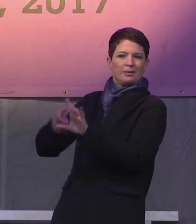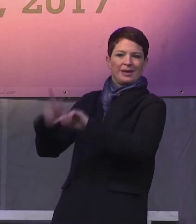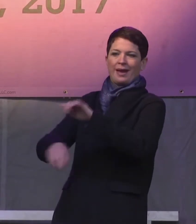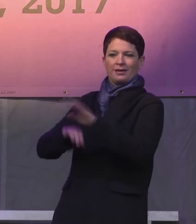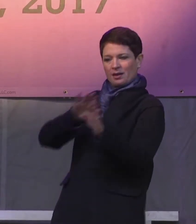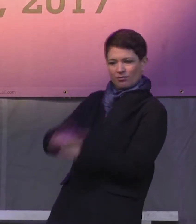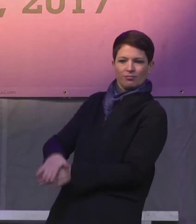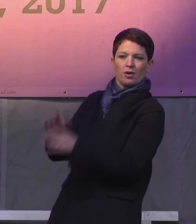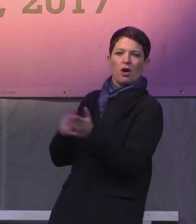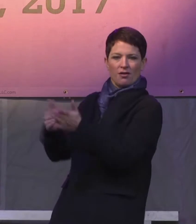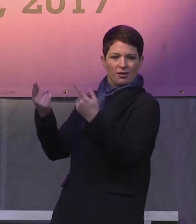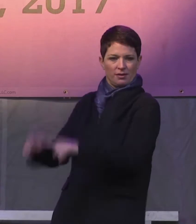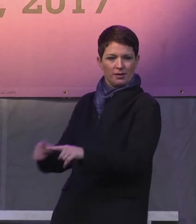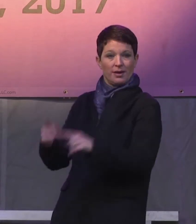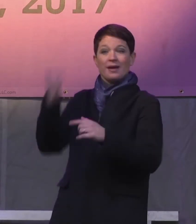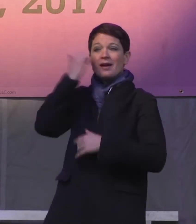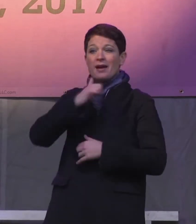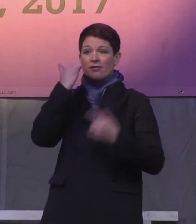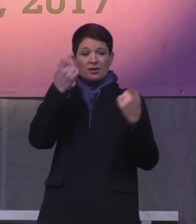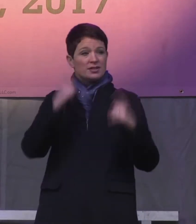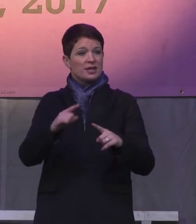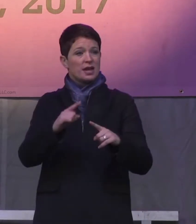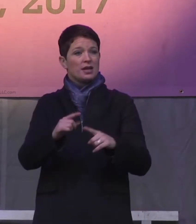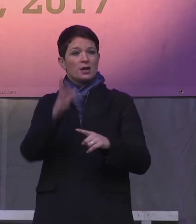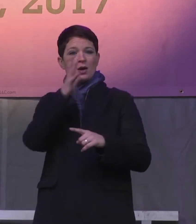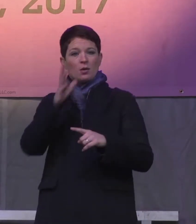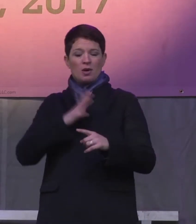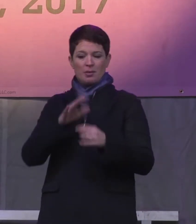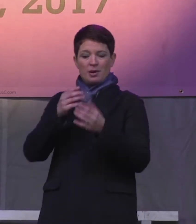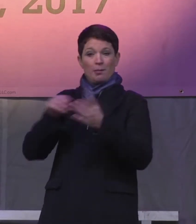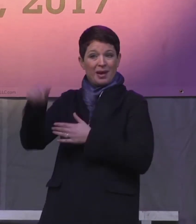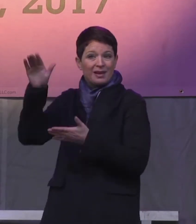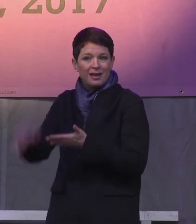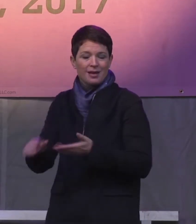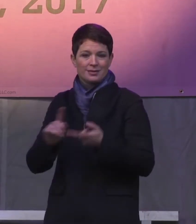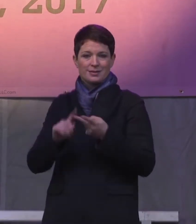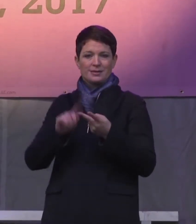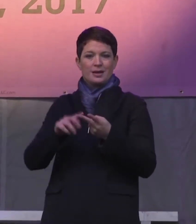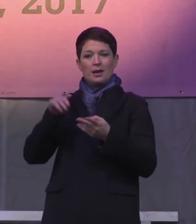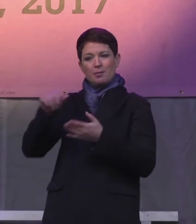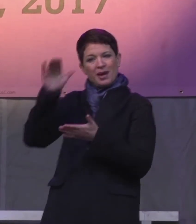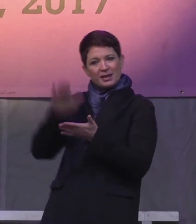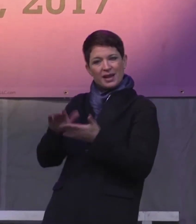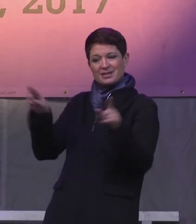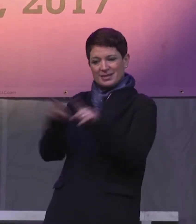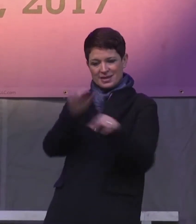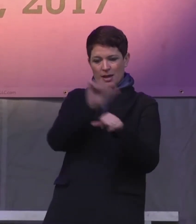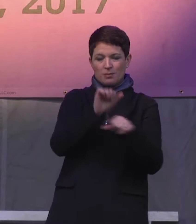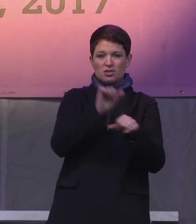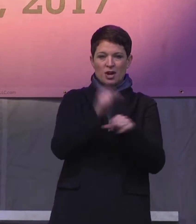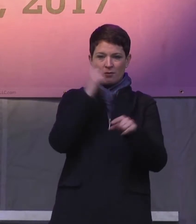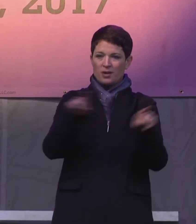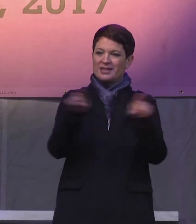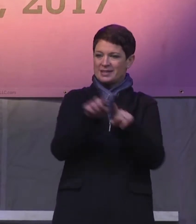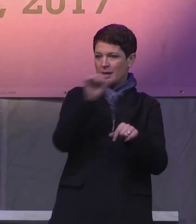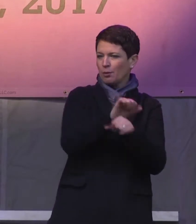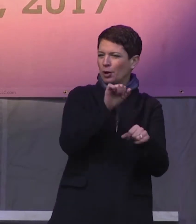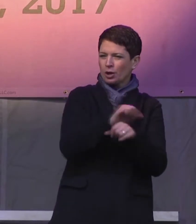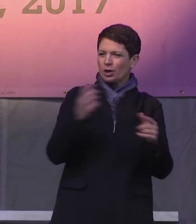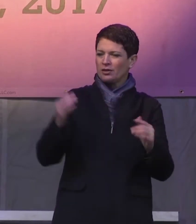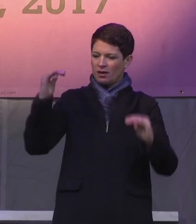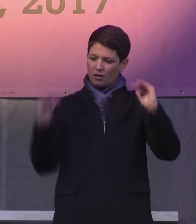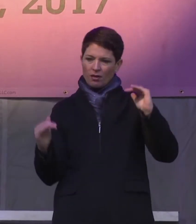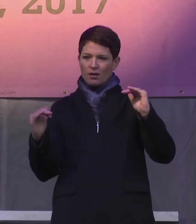participation. Every day, women are driven to lower-paying jobs. They're paid less in the same jobs for the same work.